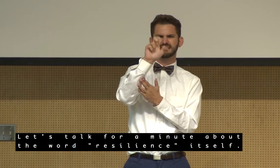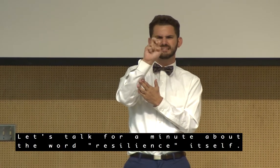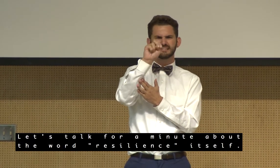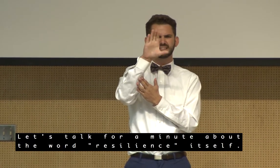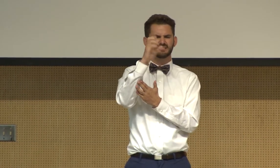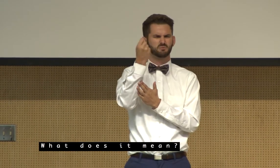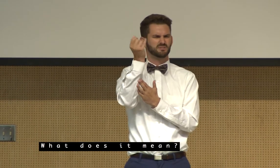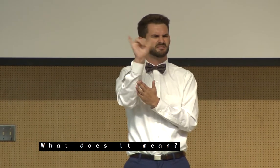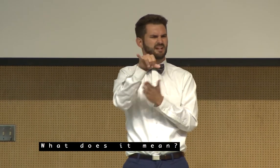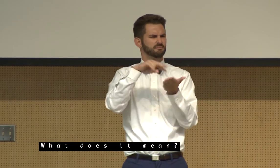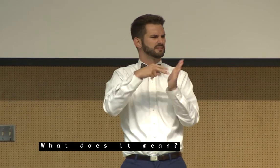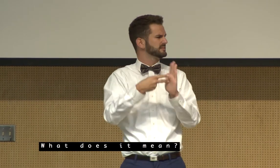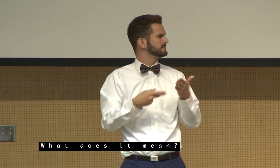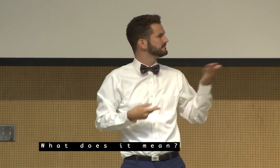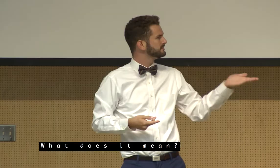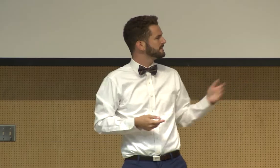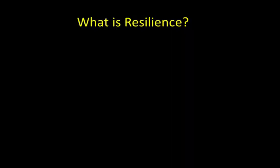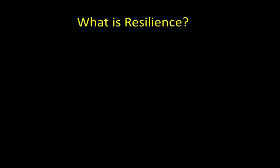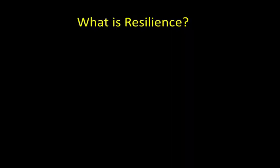resilience itself. What does it mean?